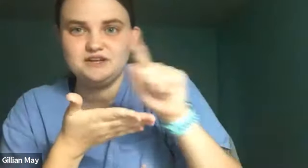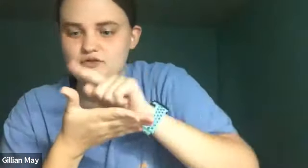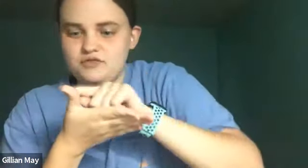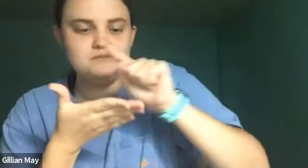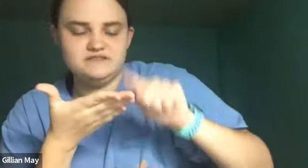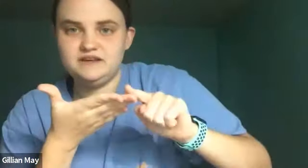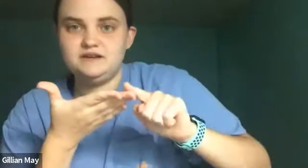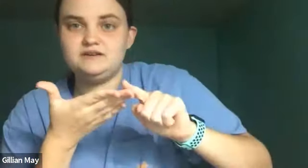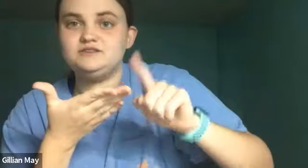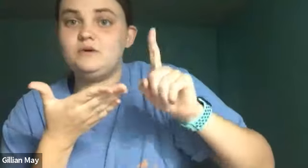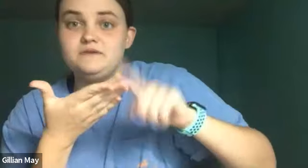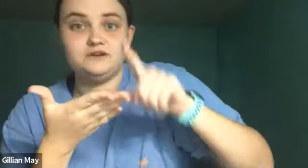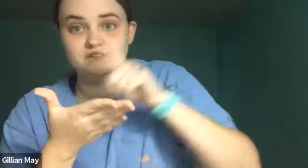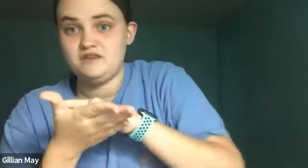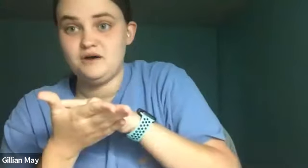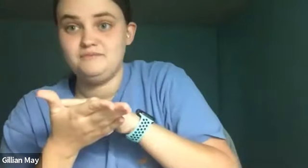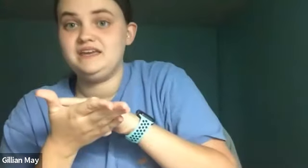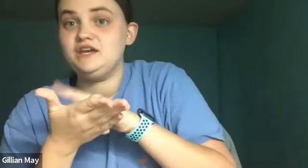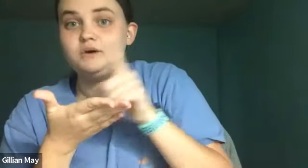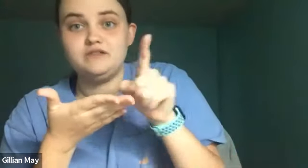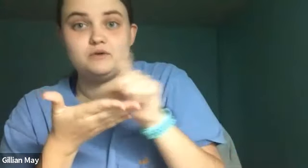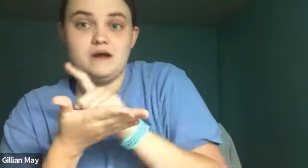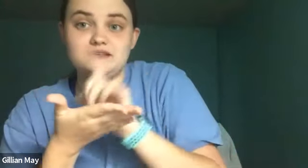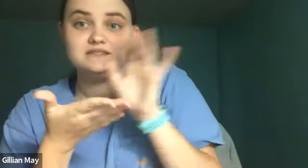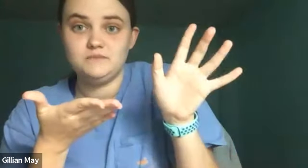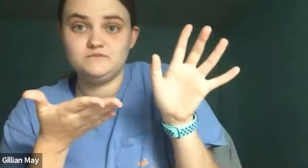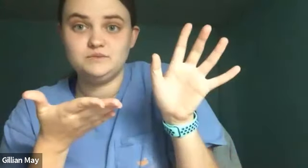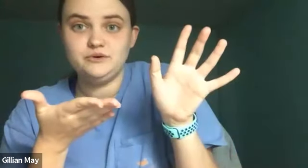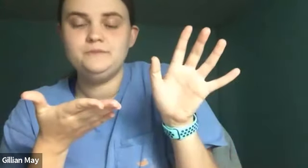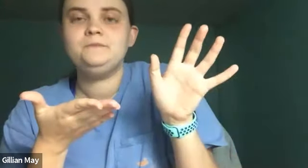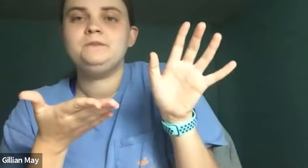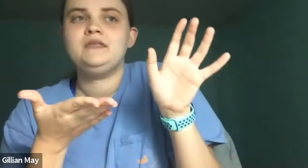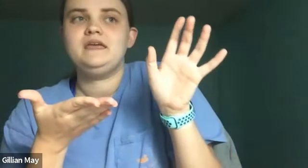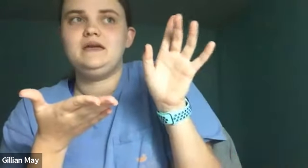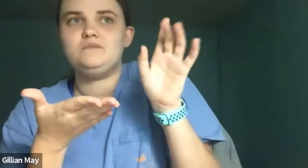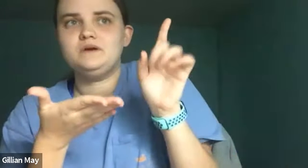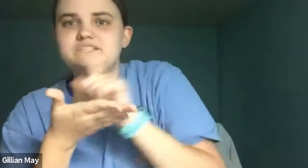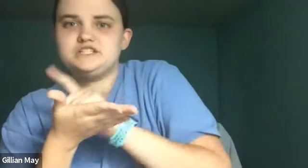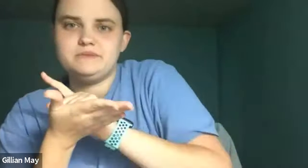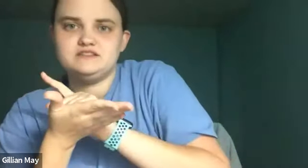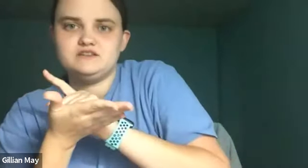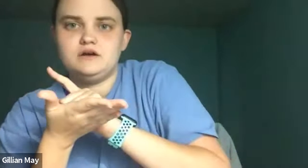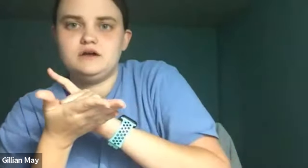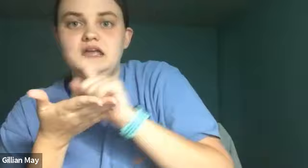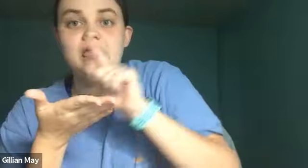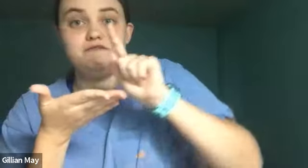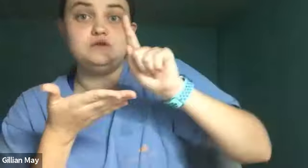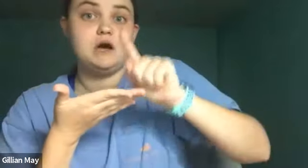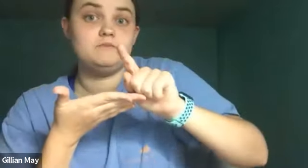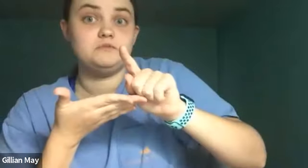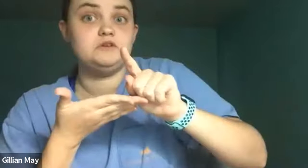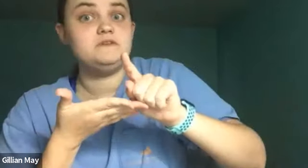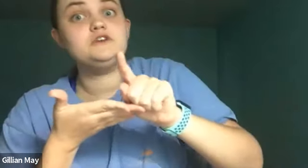go thumb to fingers or fingers to thumb. It can go either way that's comfortable. It really just depends on if you come from your fingers to